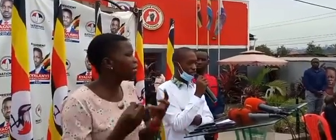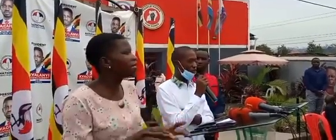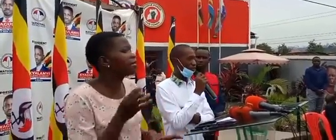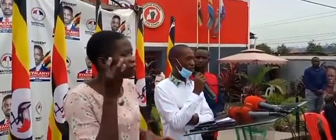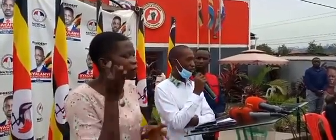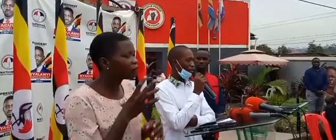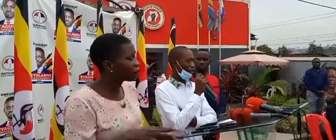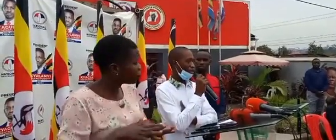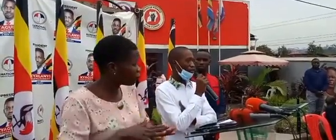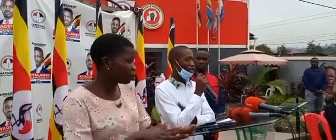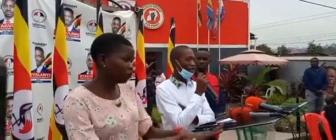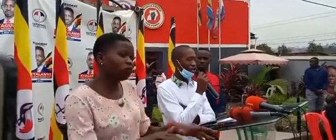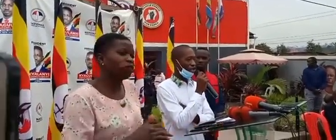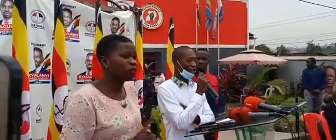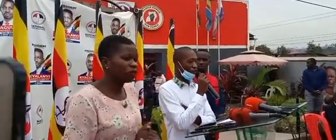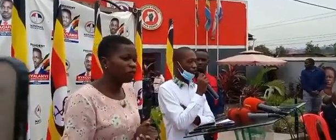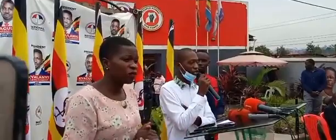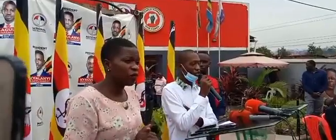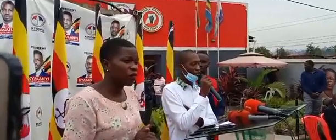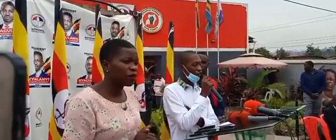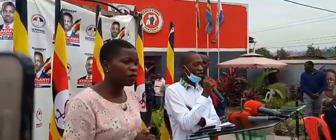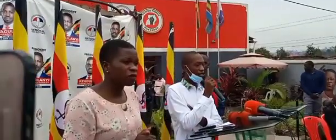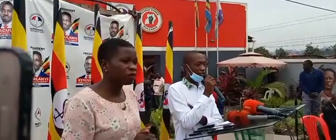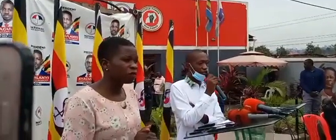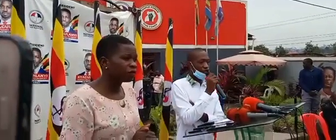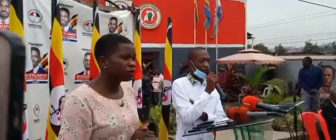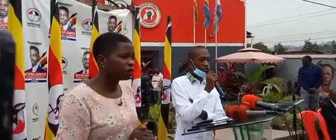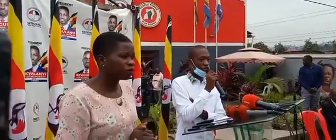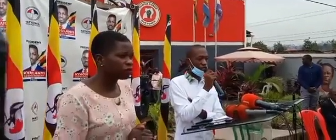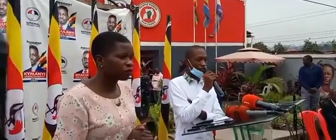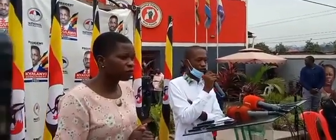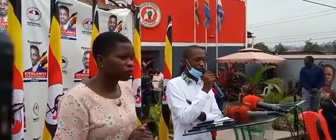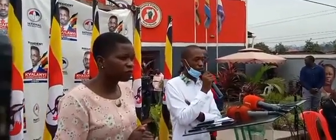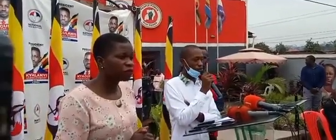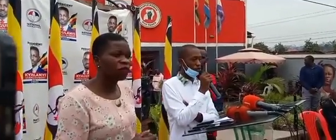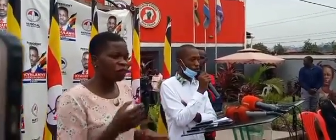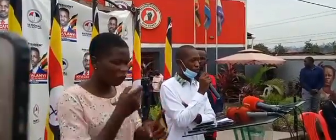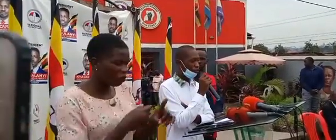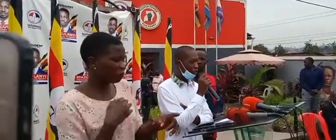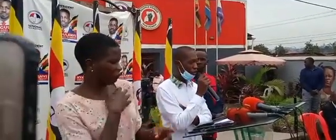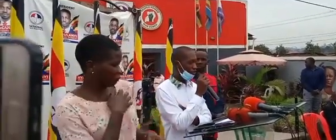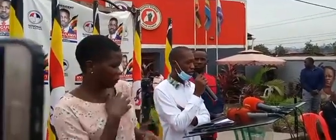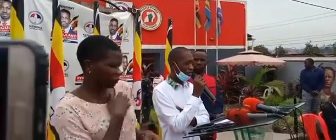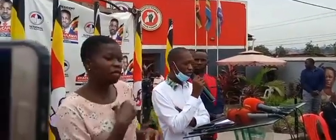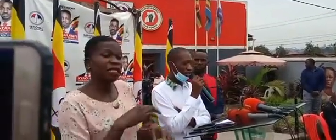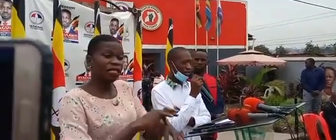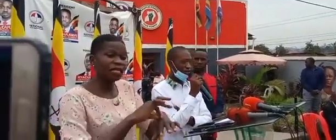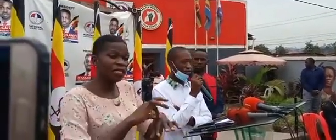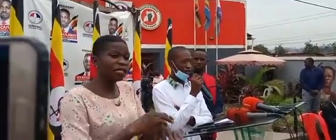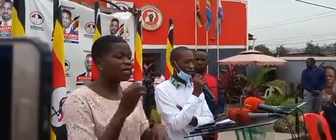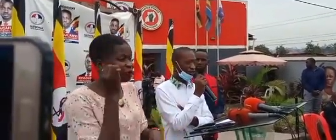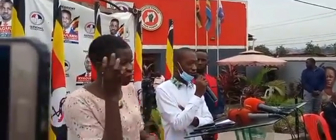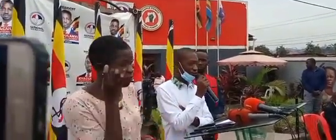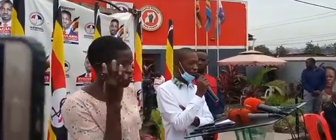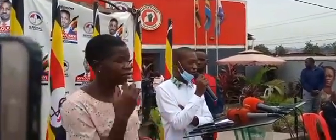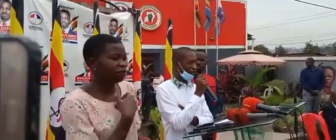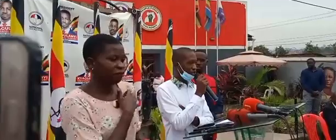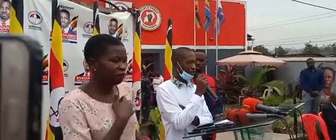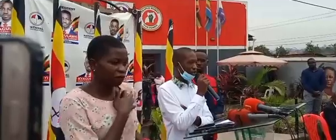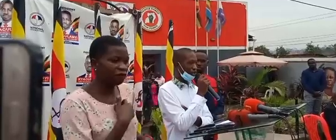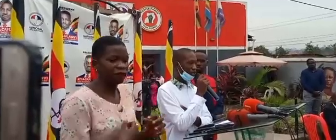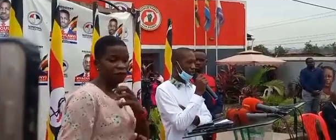okusaasaana endwadde nga otandikidde kwezeeza ensusu chomutaba dukane njala yeta